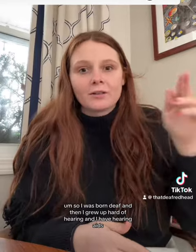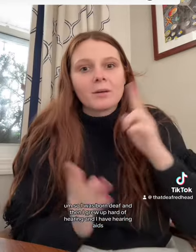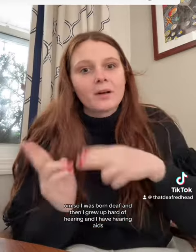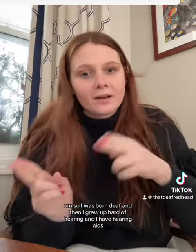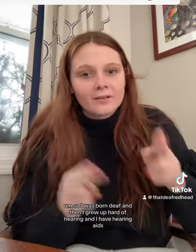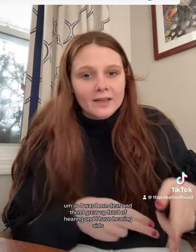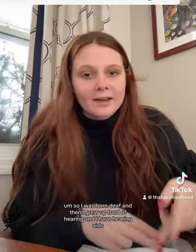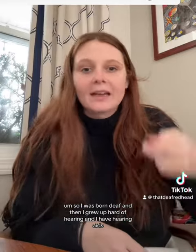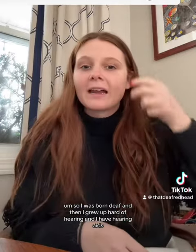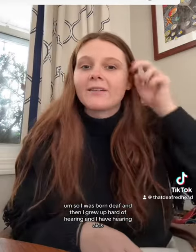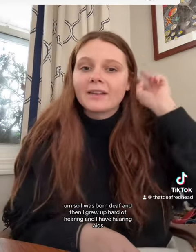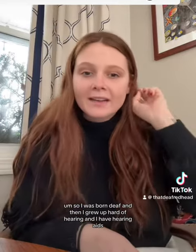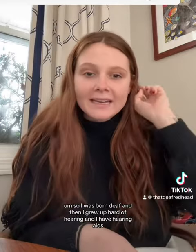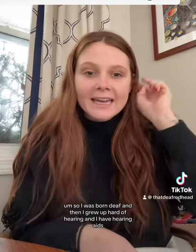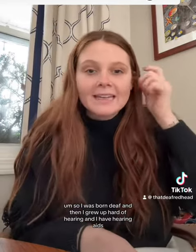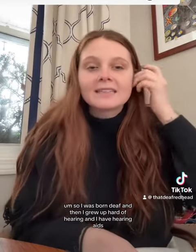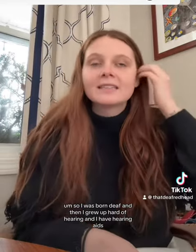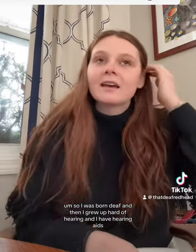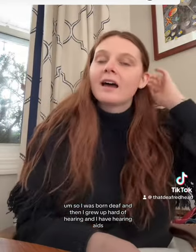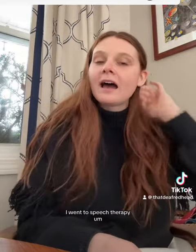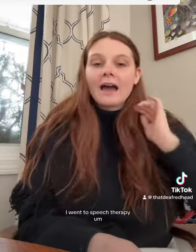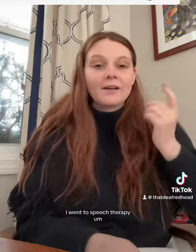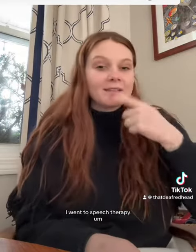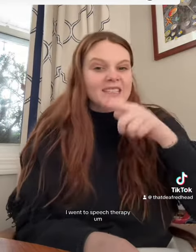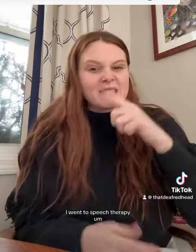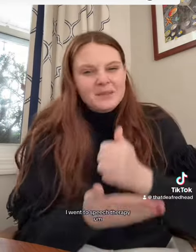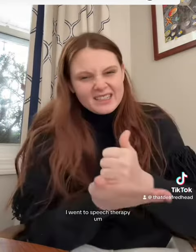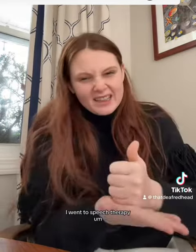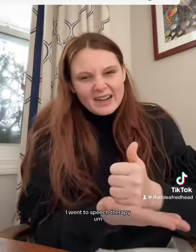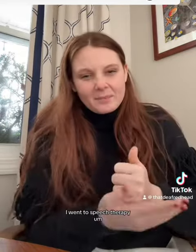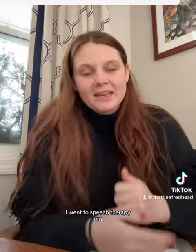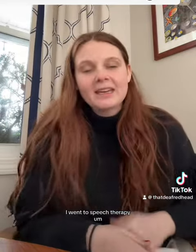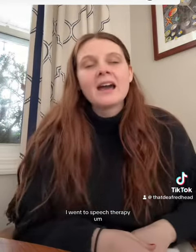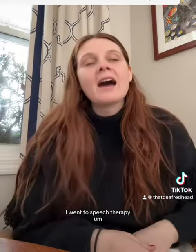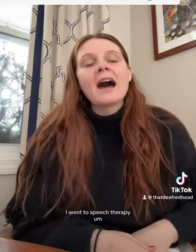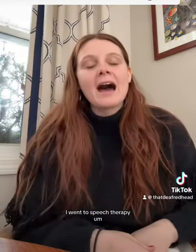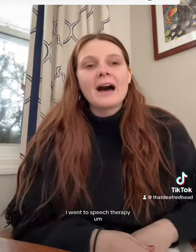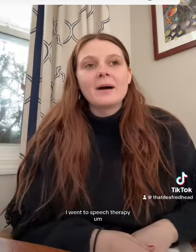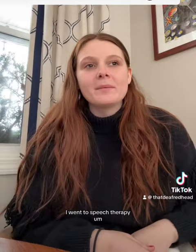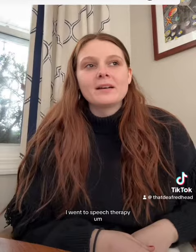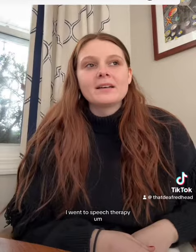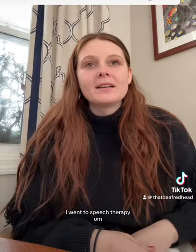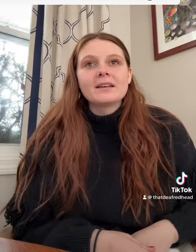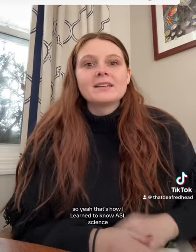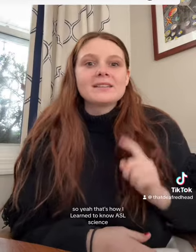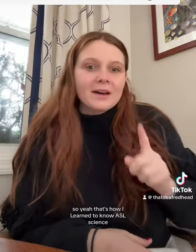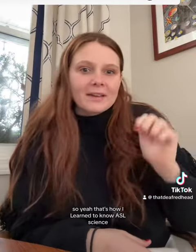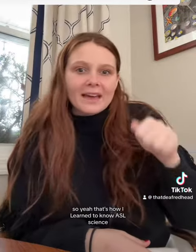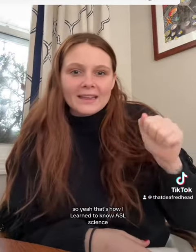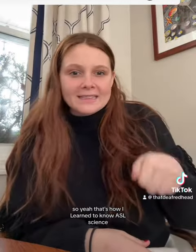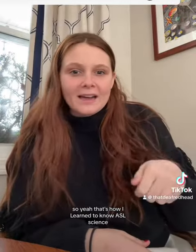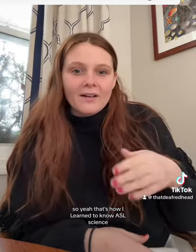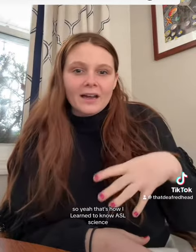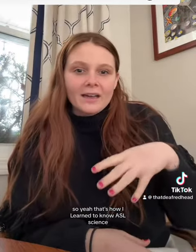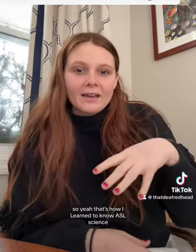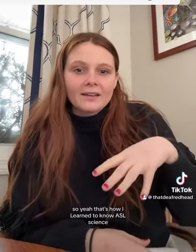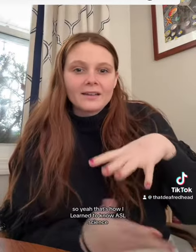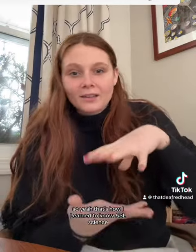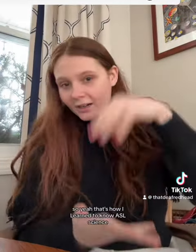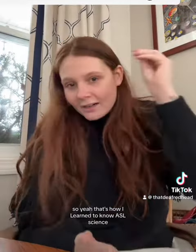up hard of hearing and I have hearing aids. I went to speech therapy. So yeah, that's how I learned